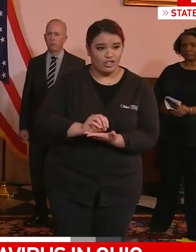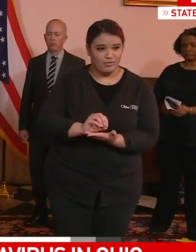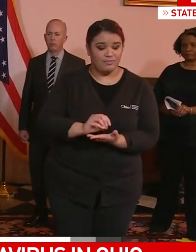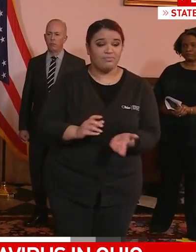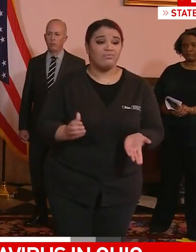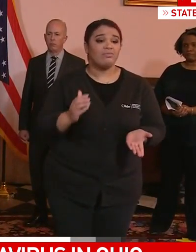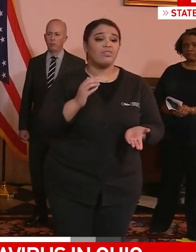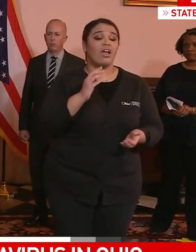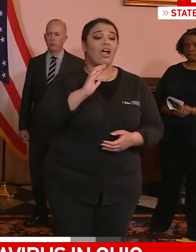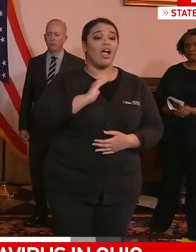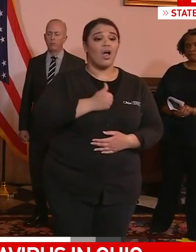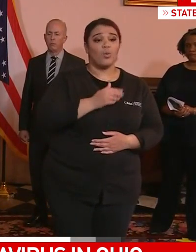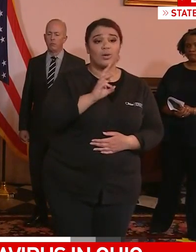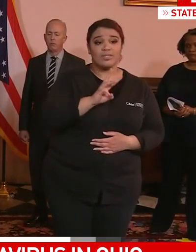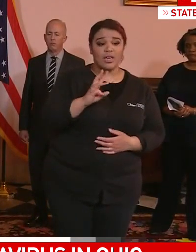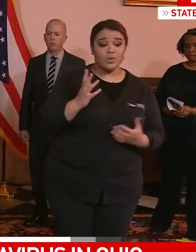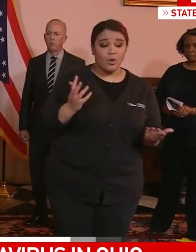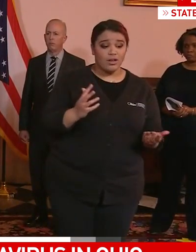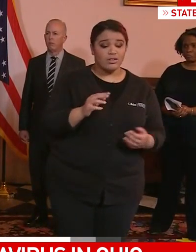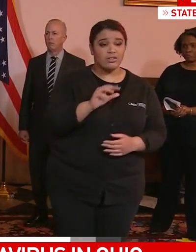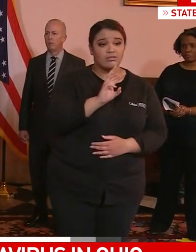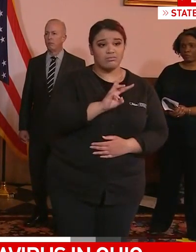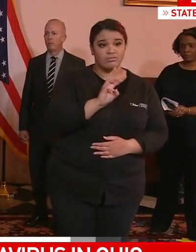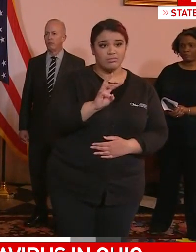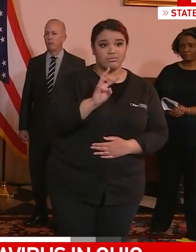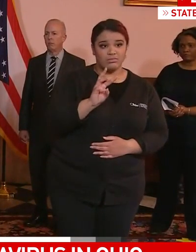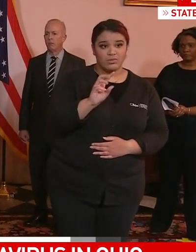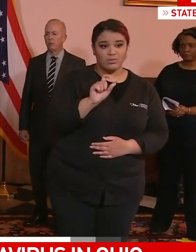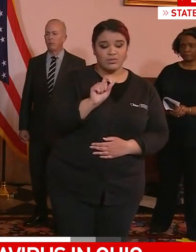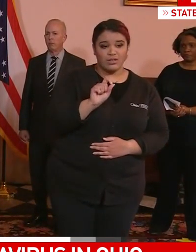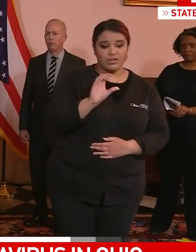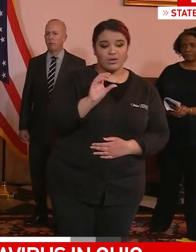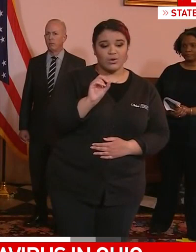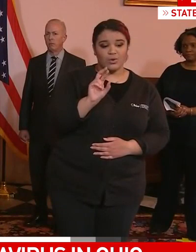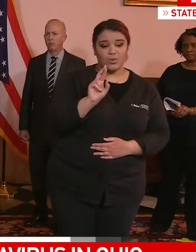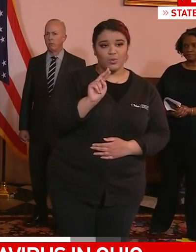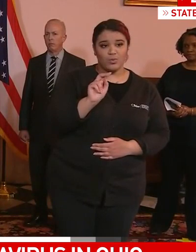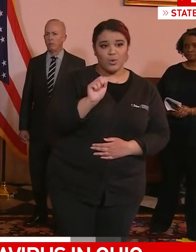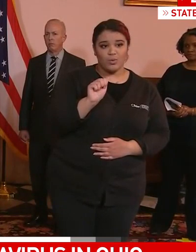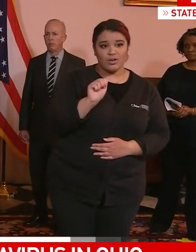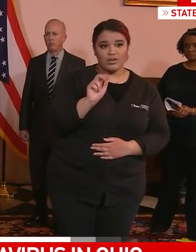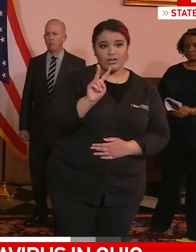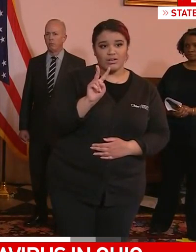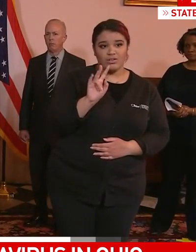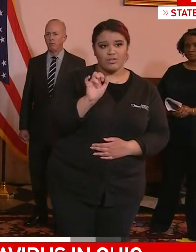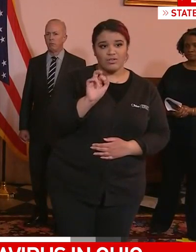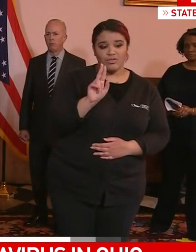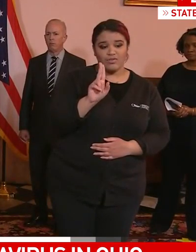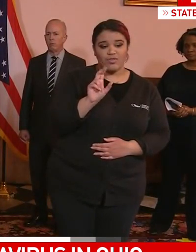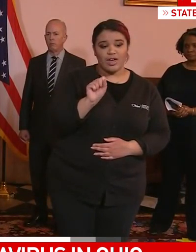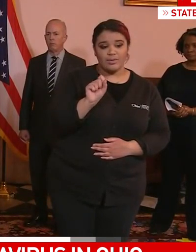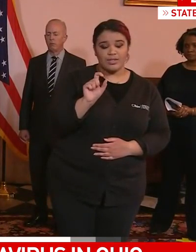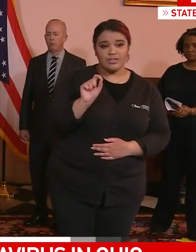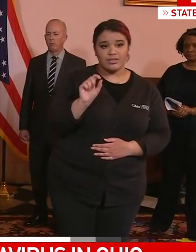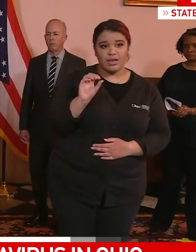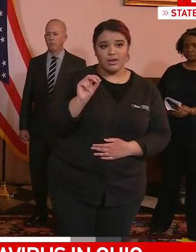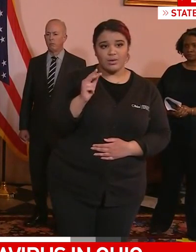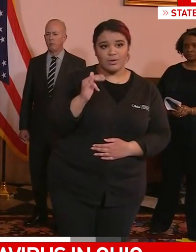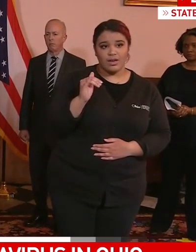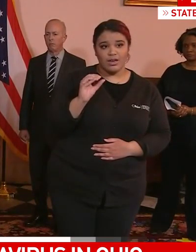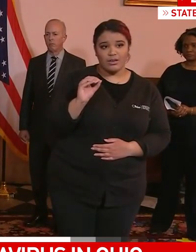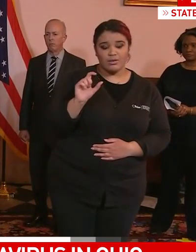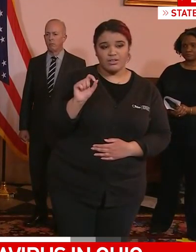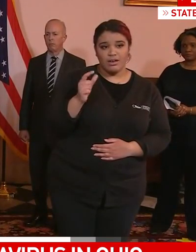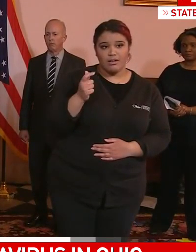website, coronavirus.ohio.gov, still has some of the best information, and we're posting new things. We listen to parents